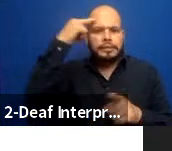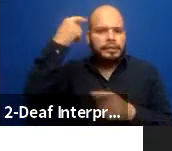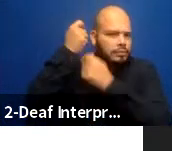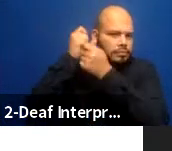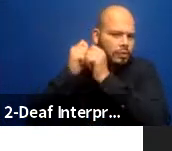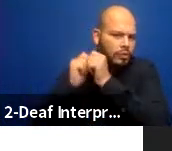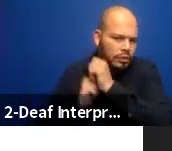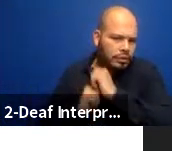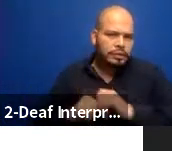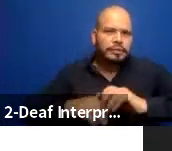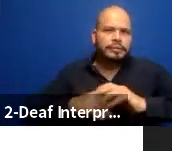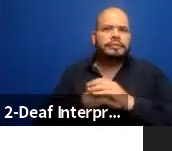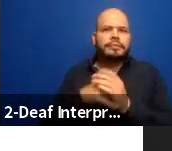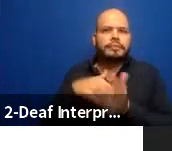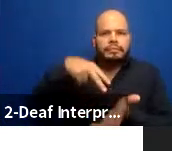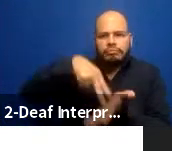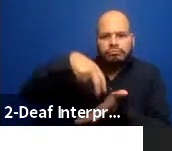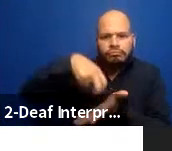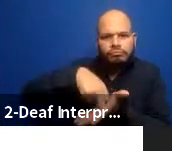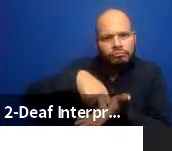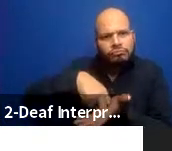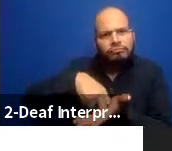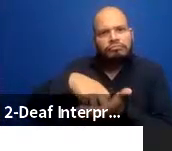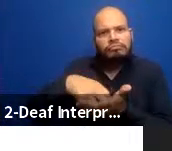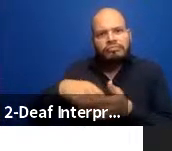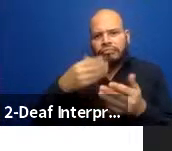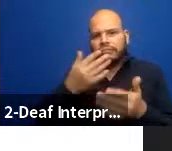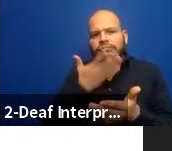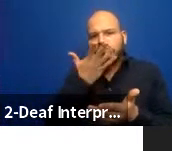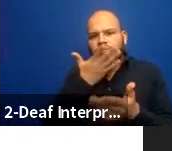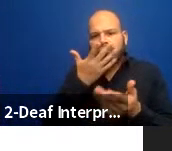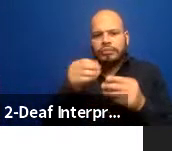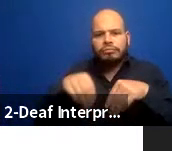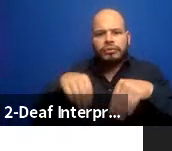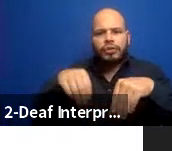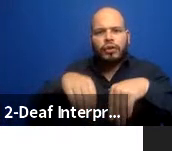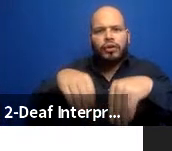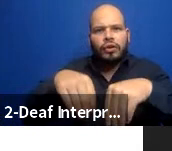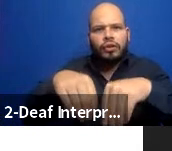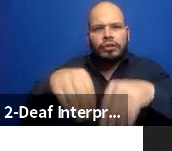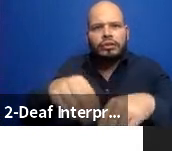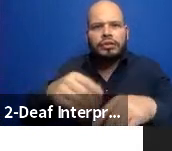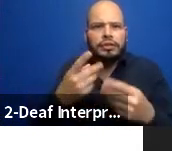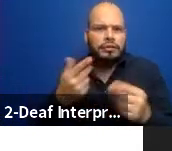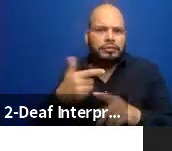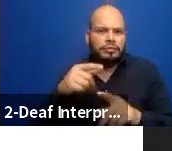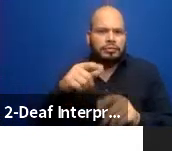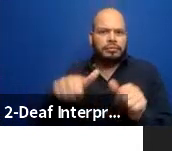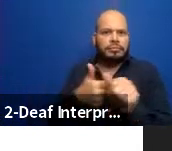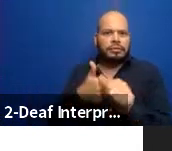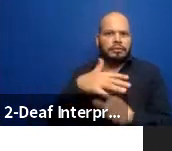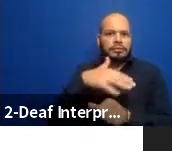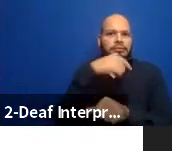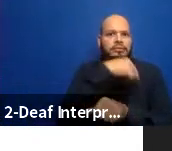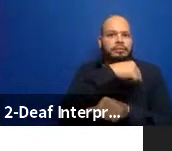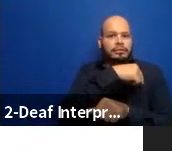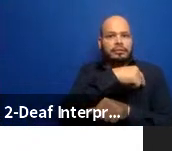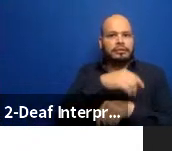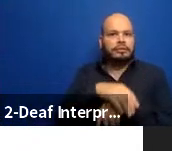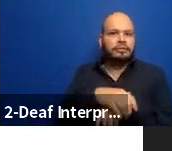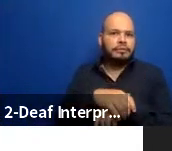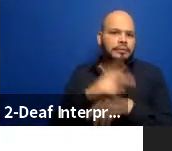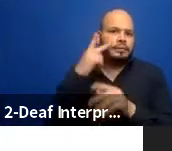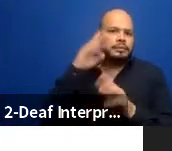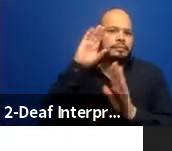soil. Behind them, people are working on a mural that depicts activists with megaphones and fists